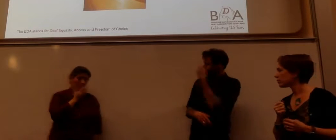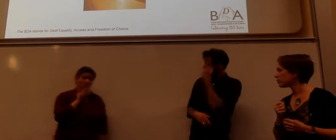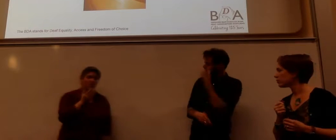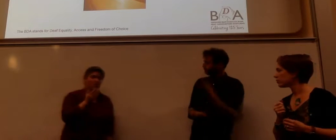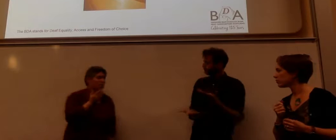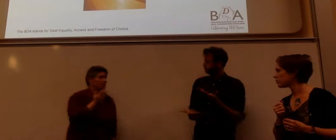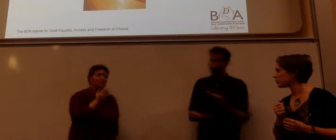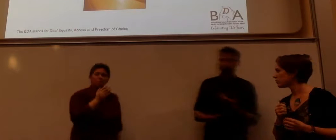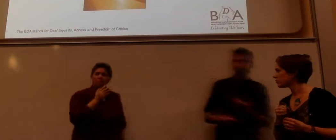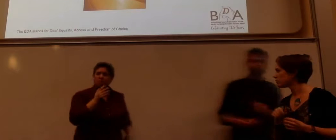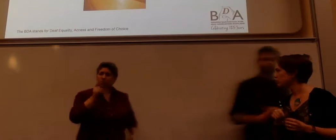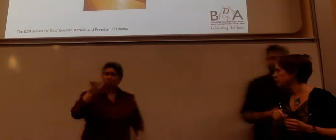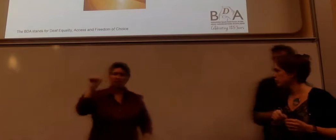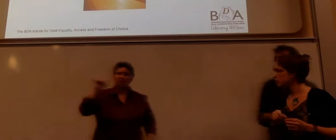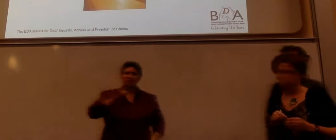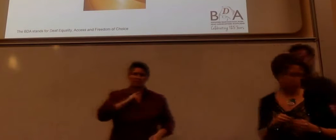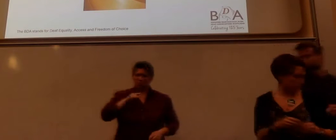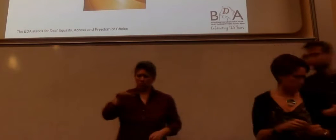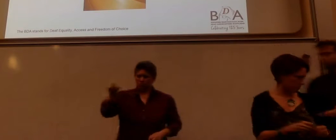Yeah.